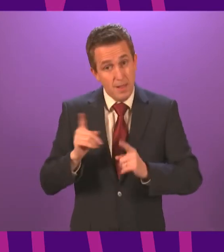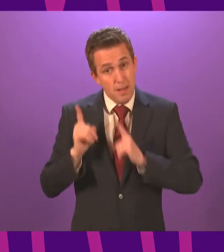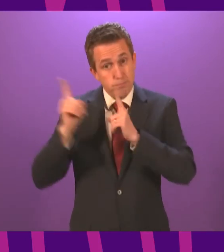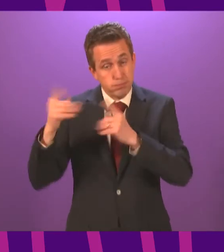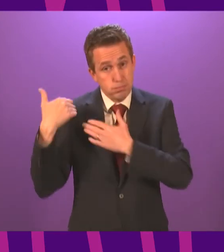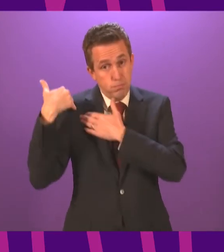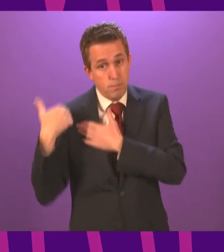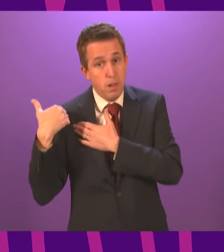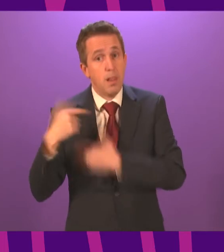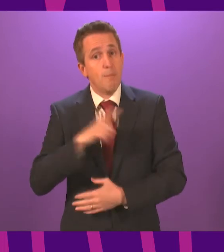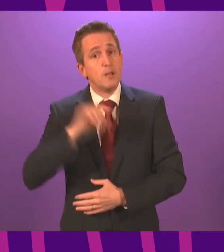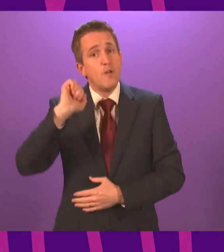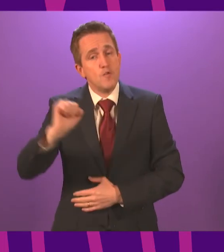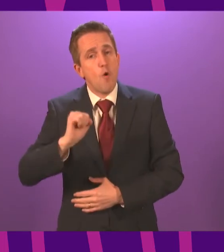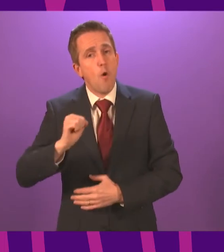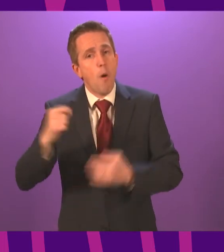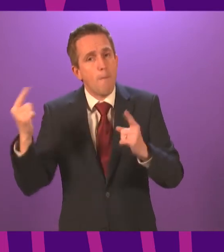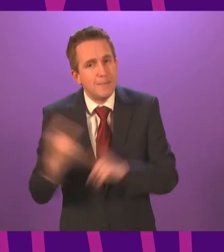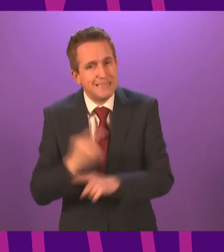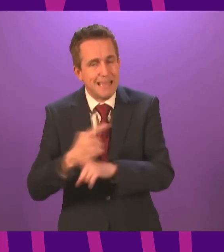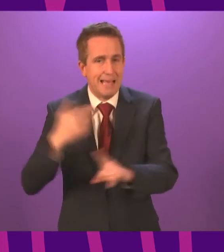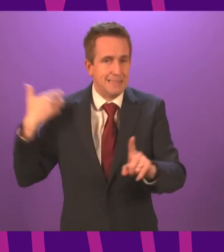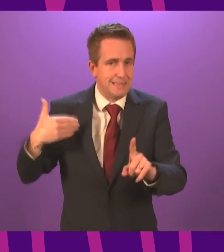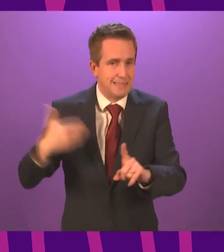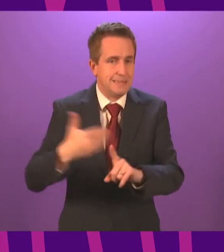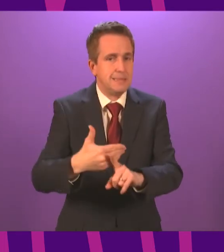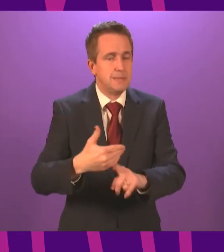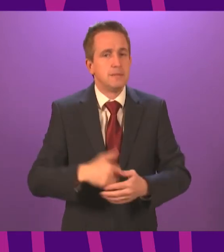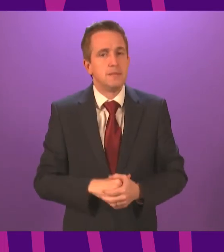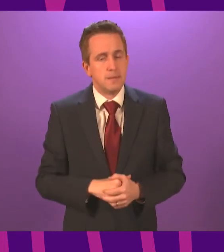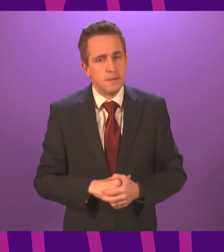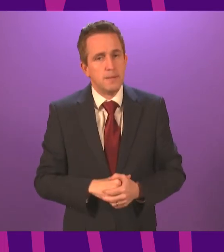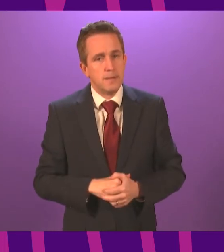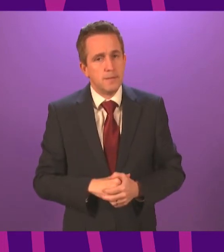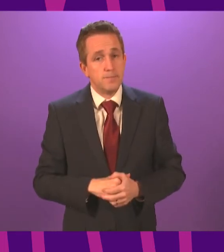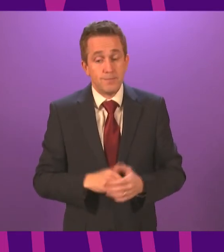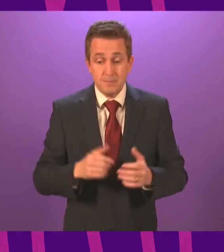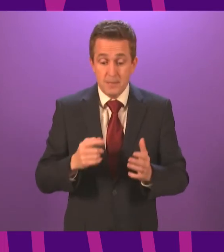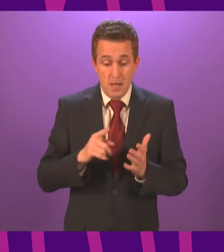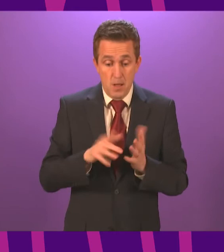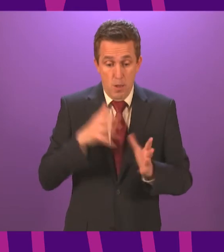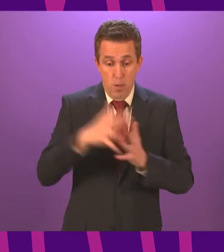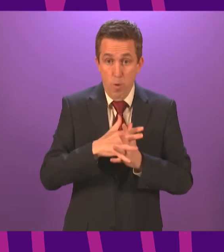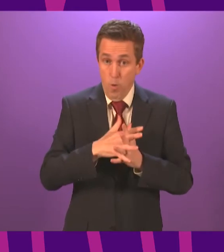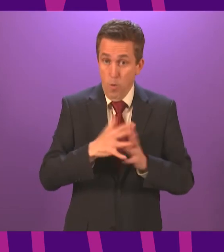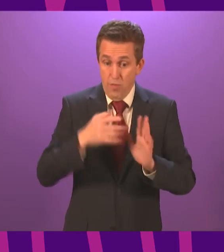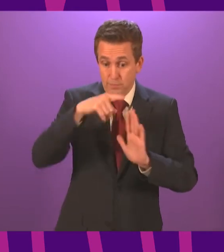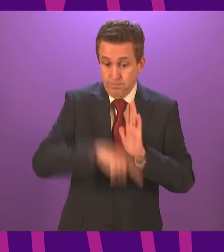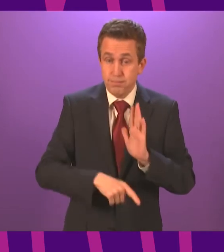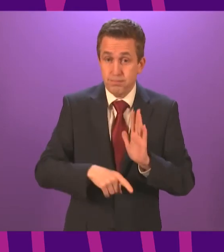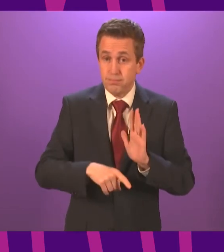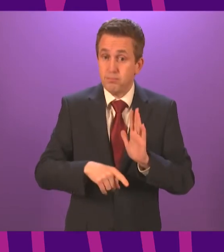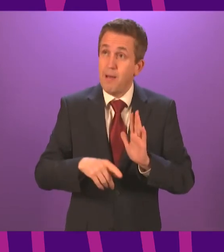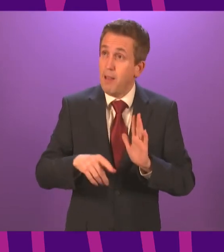mistakes and bad decisions that they have made. Because I'll tell you what will happen with this legislation that we are about